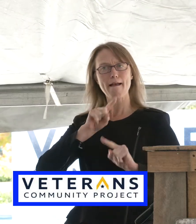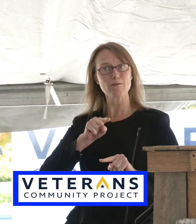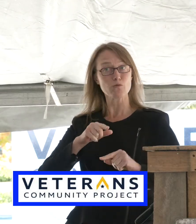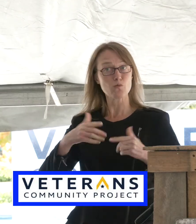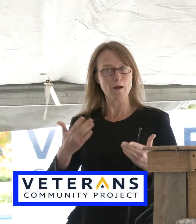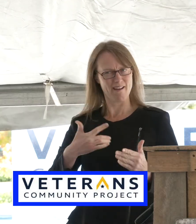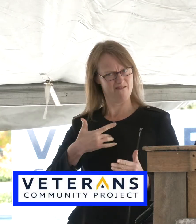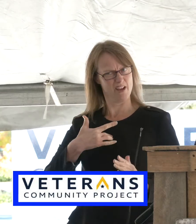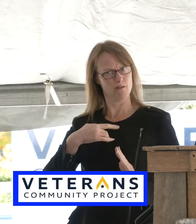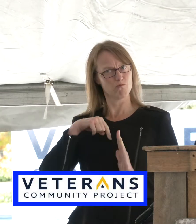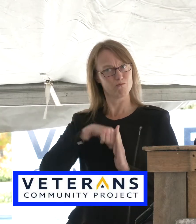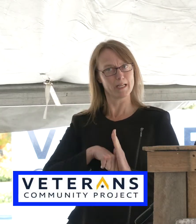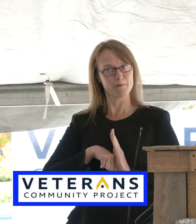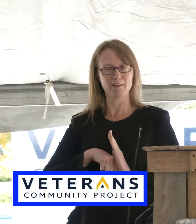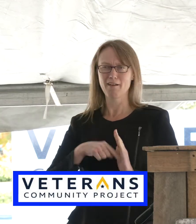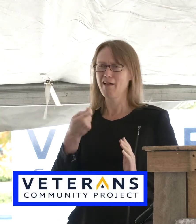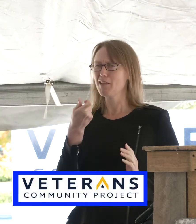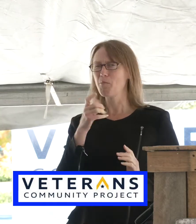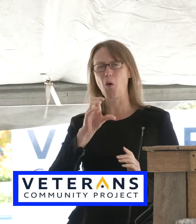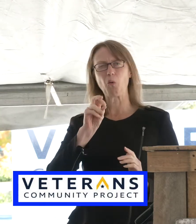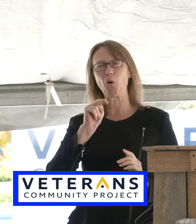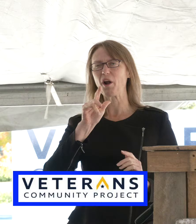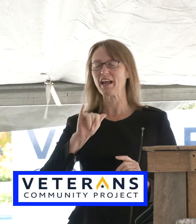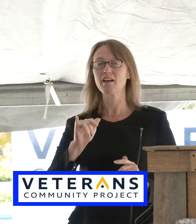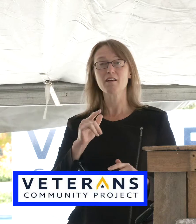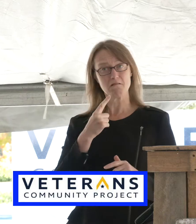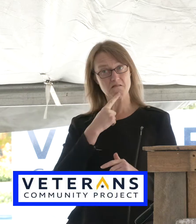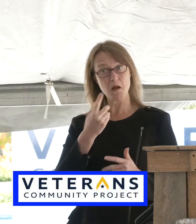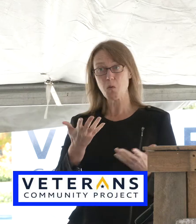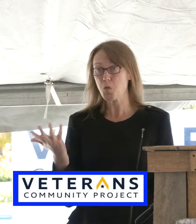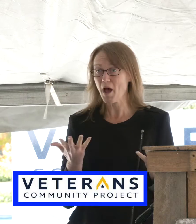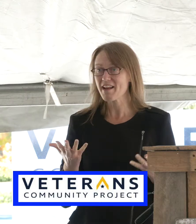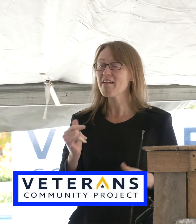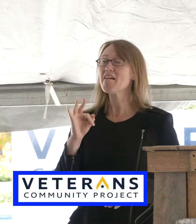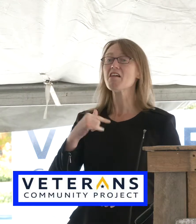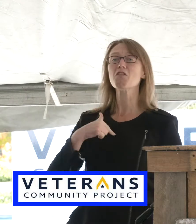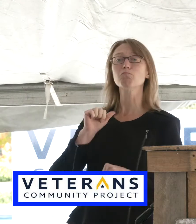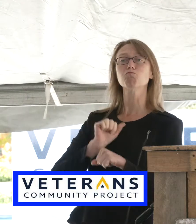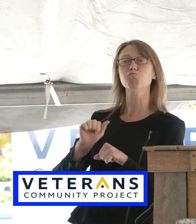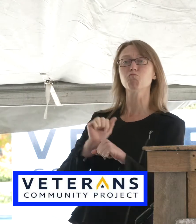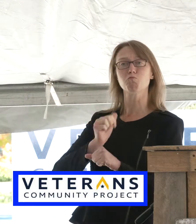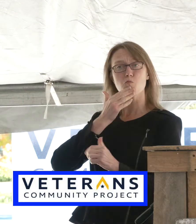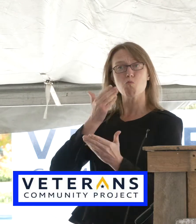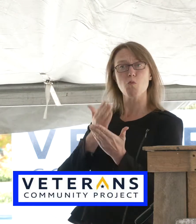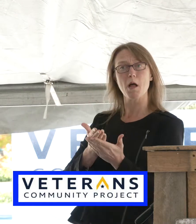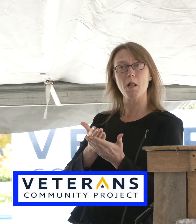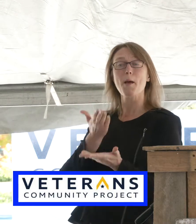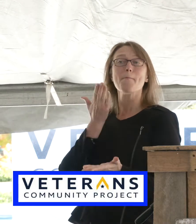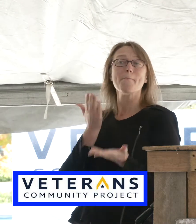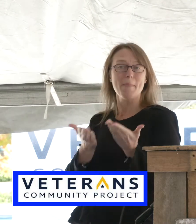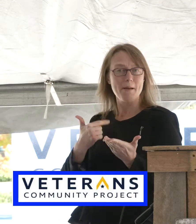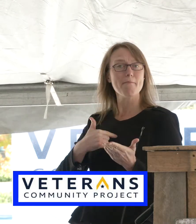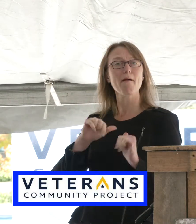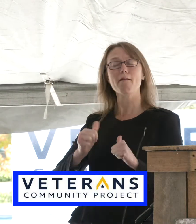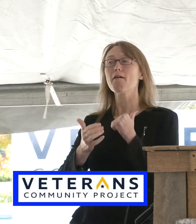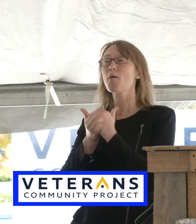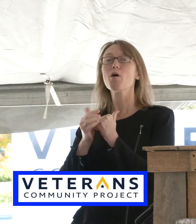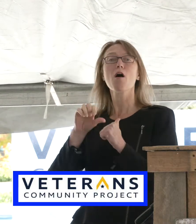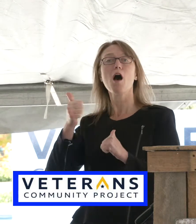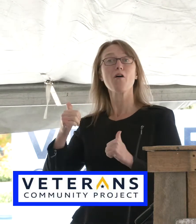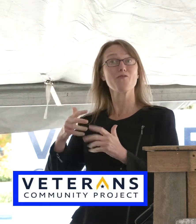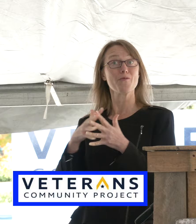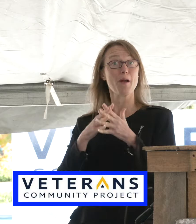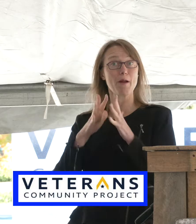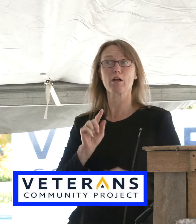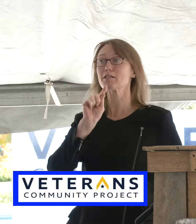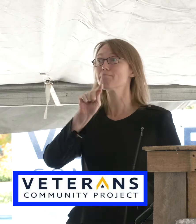which was a little corny, but it's what I believed. I said, if I do my job well, maybe I can help some other Americans get home safely. And like a lot